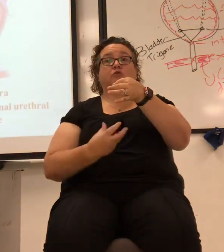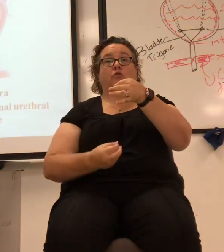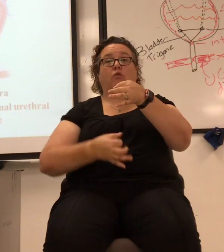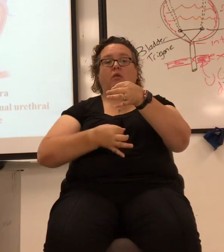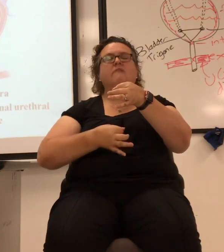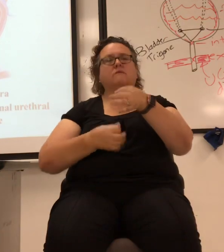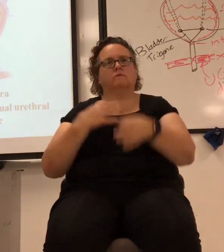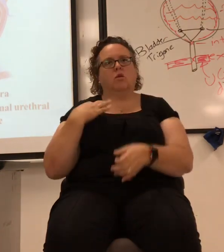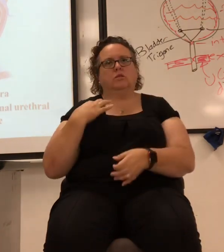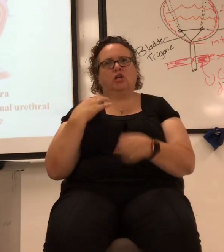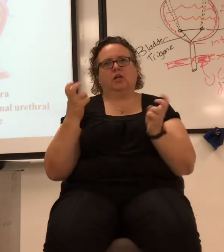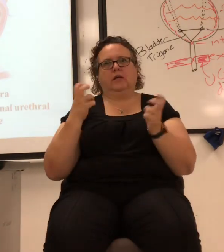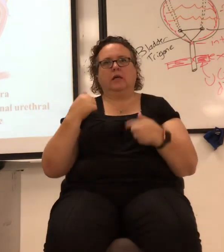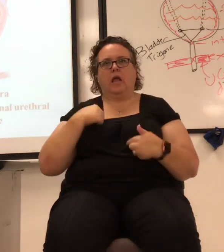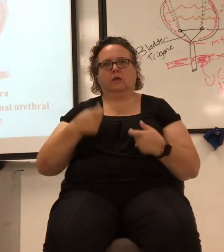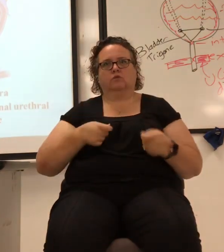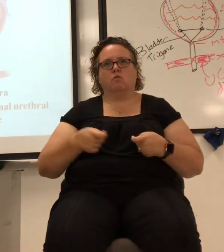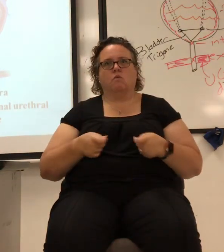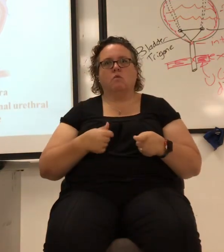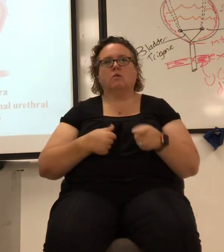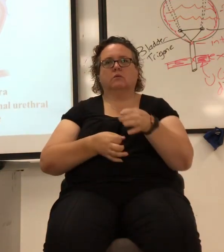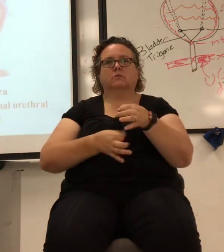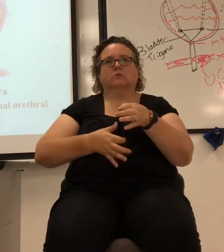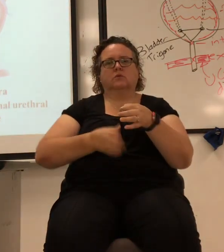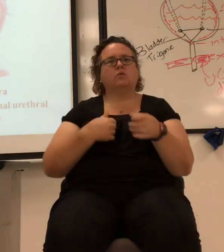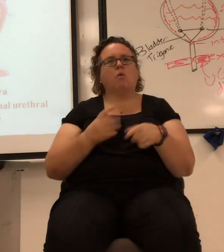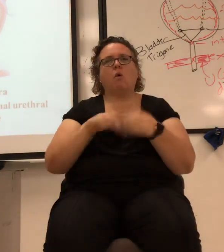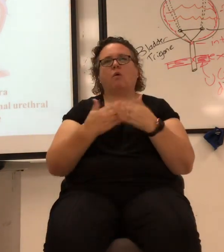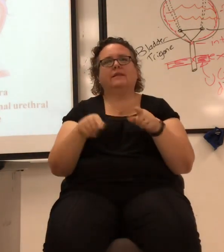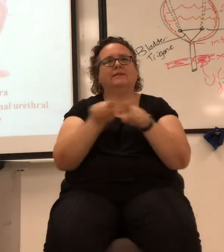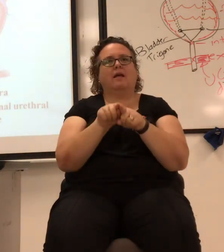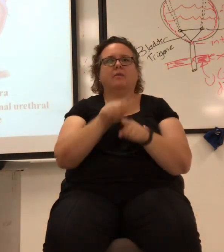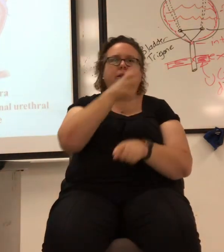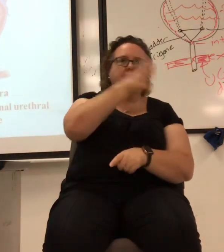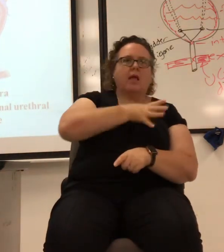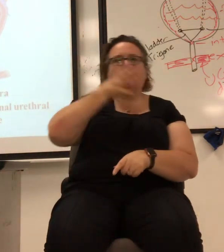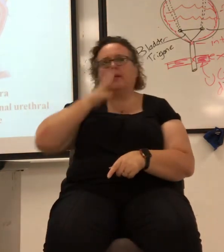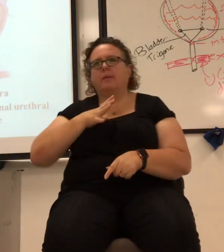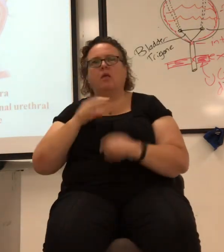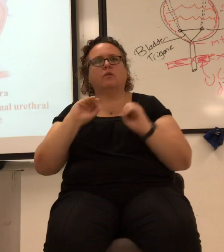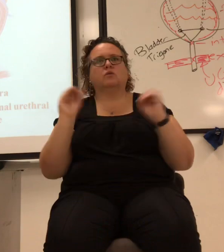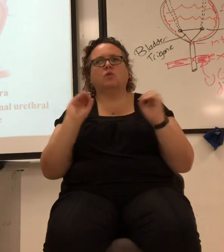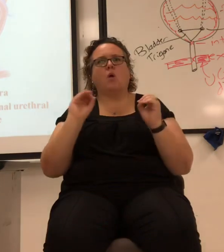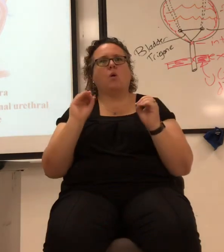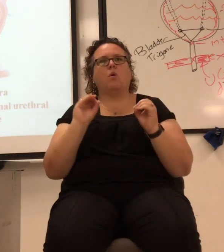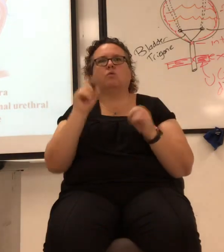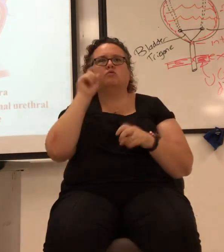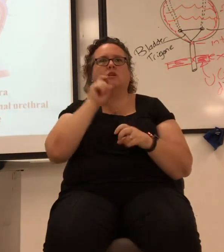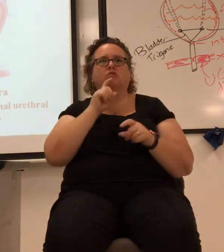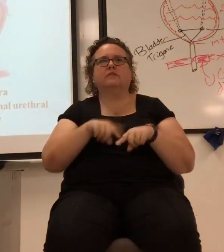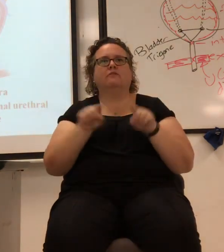the urethra. You have detrusor muscle, you have the bladder trigone, two ureteric